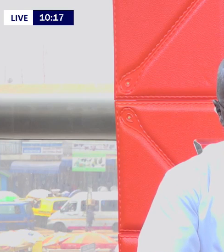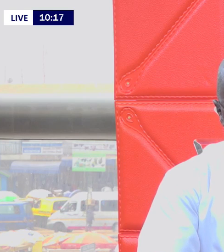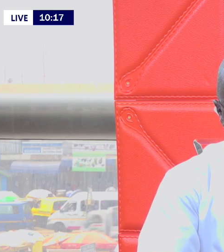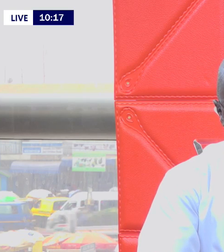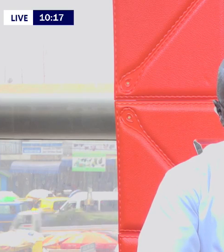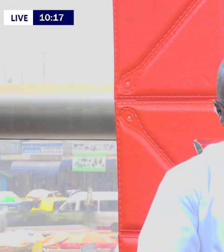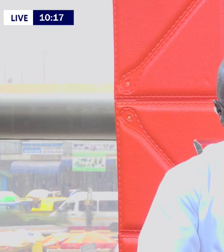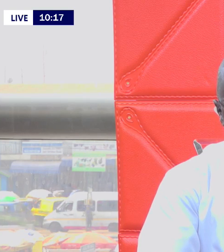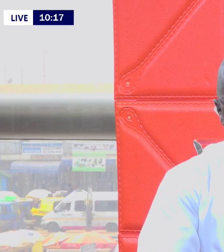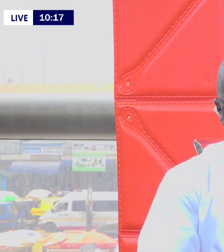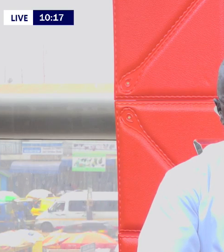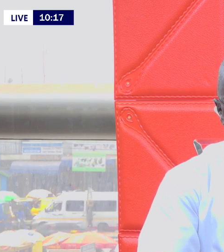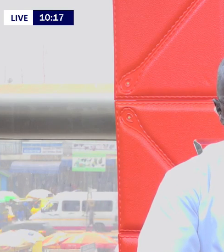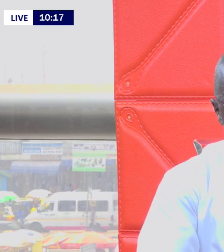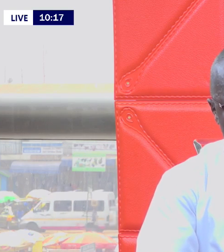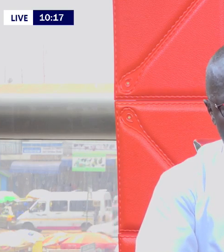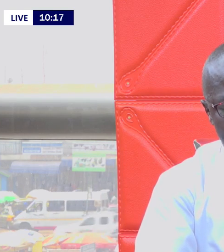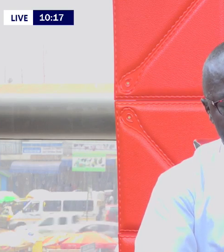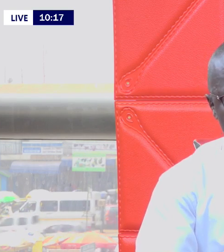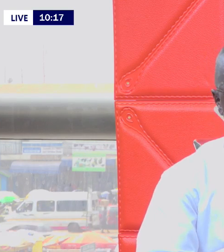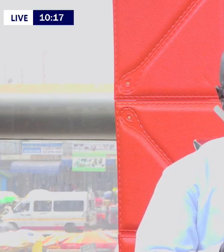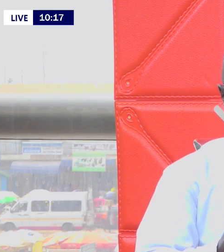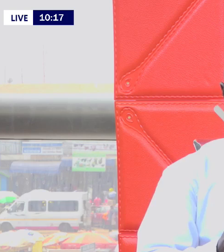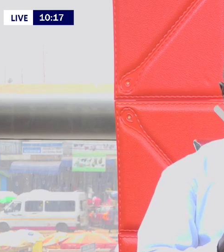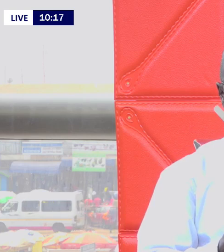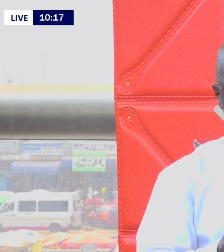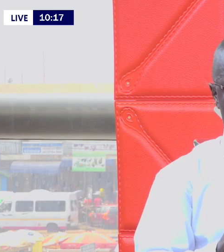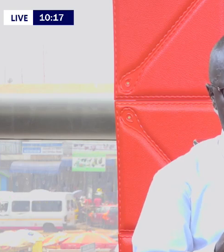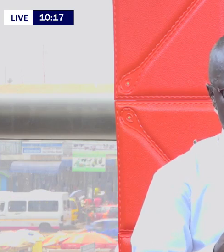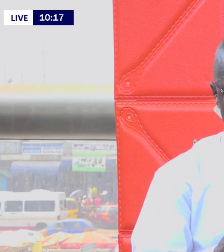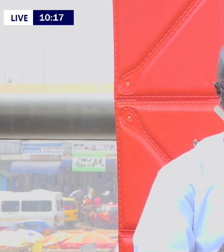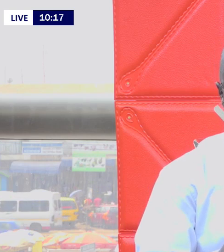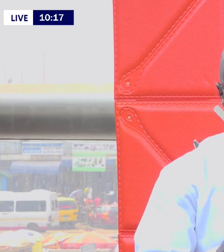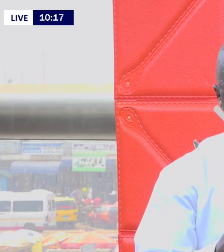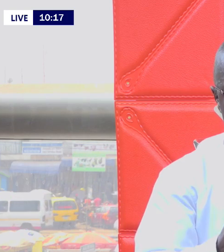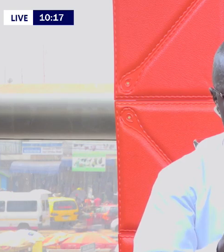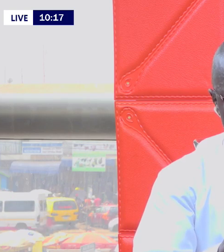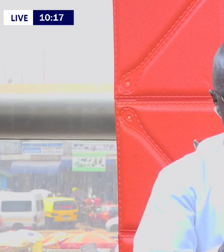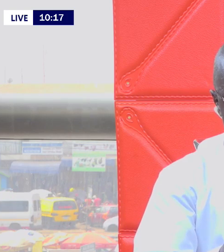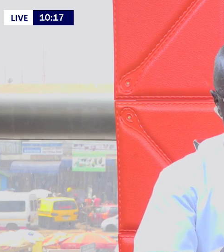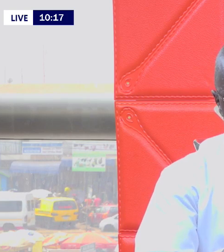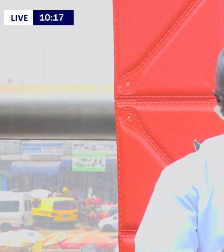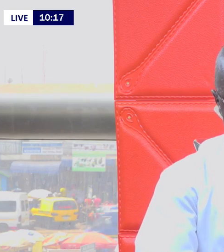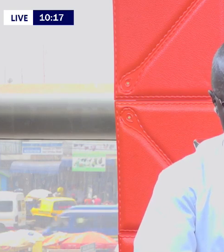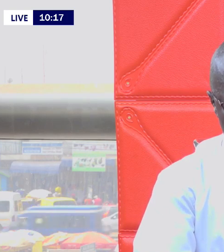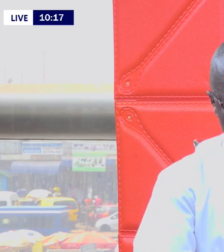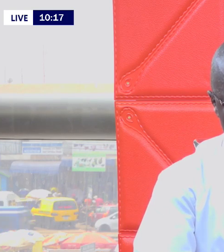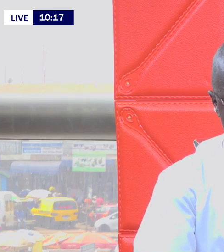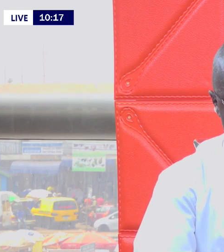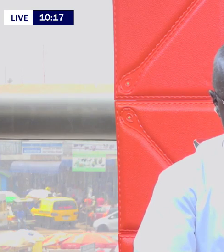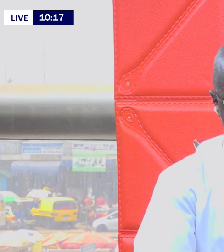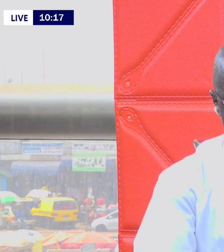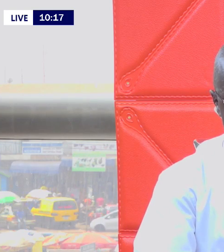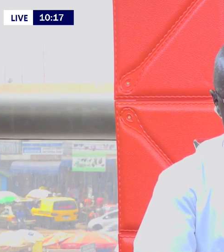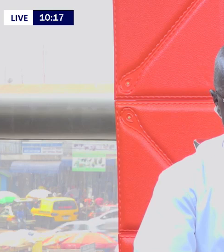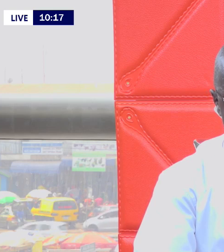aba. Eko Thomas, good morning, Mr. Mufa. Thanks, Eko. Registration for this year's election is a must. The COVID-19 has come to stay